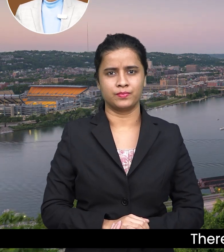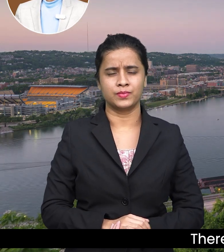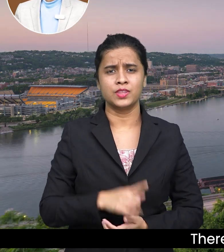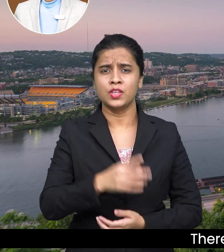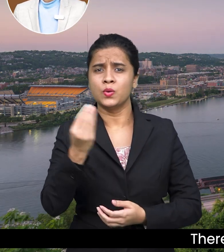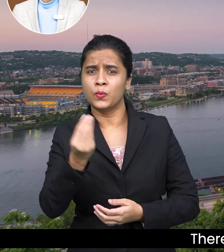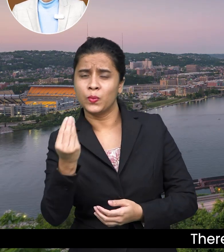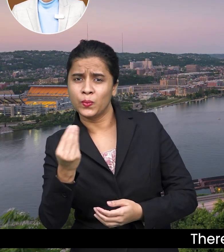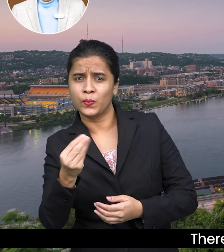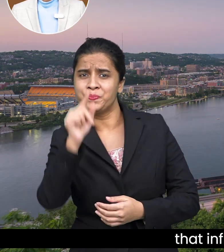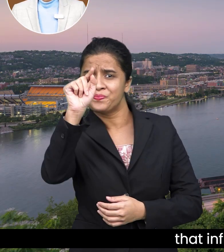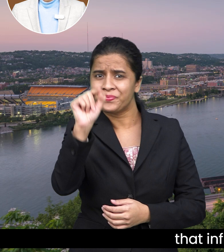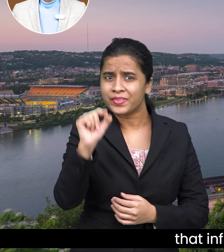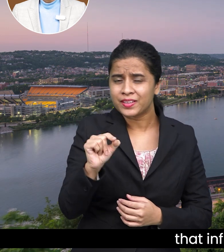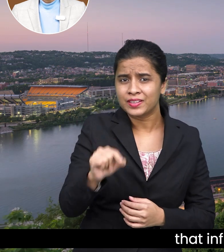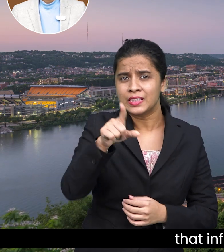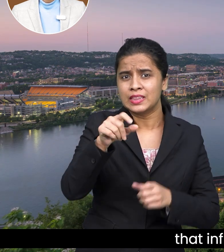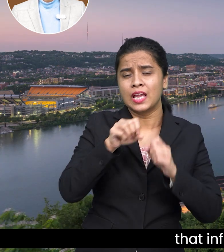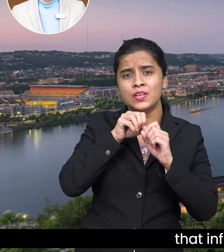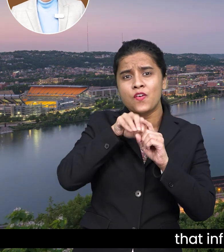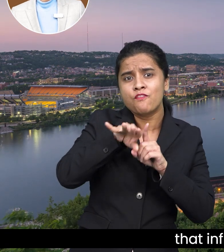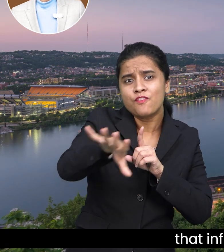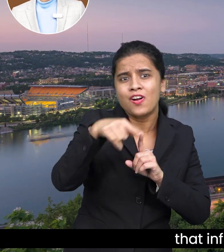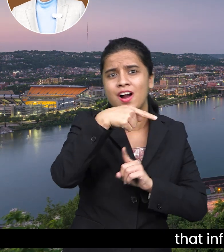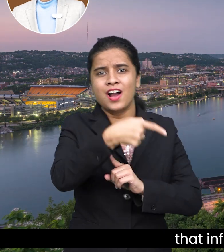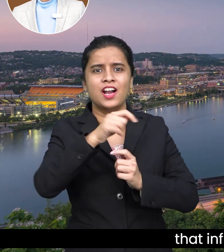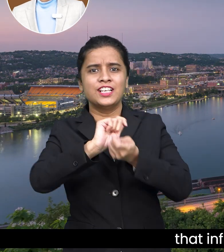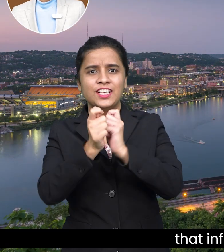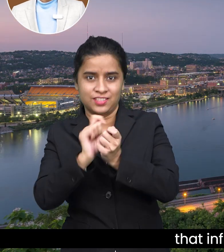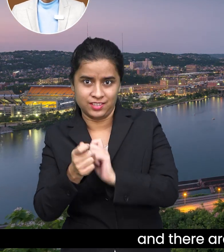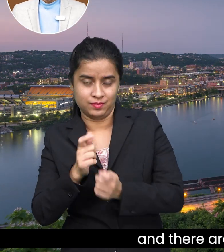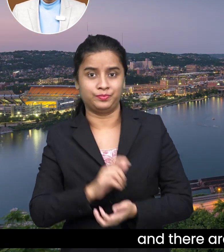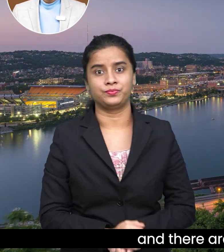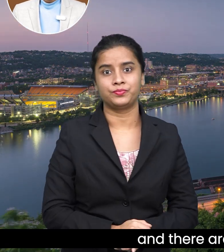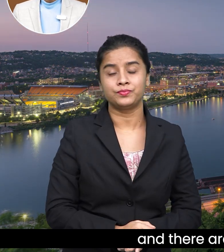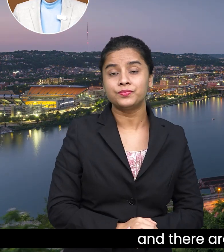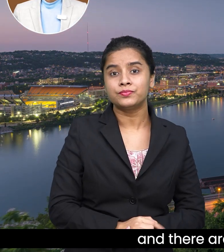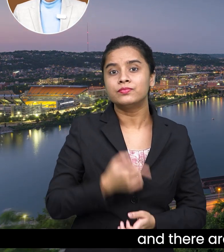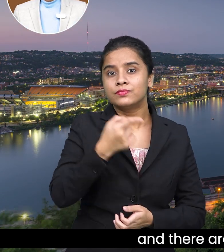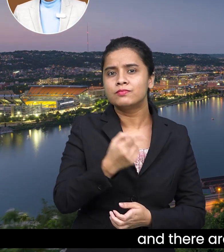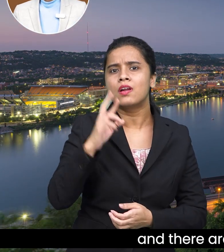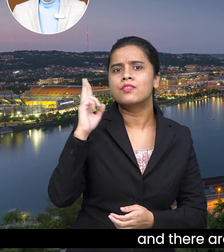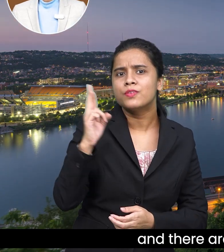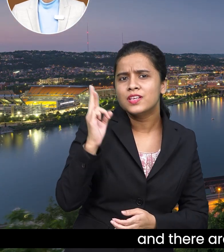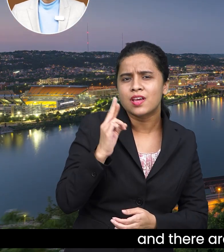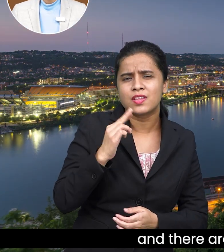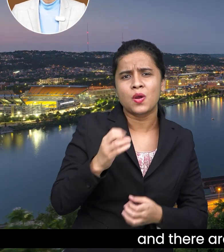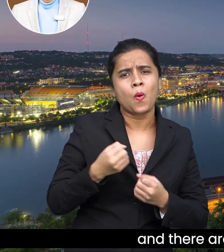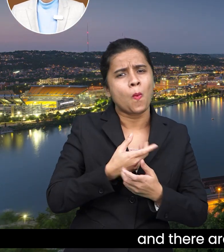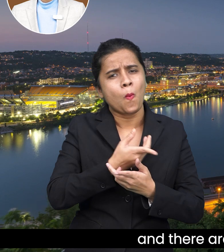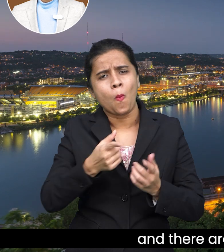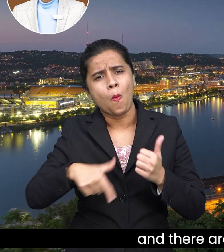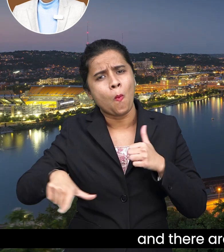There are certain factors that influence these changes, and there are reasons for